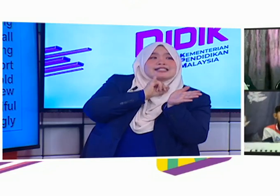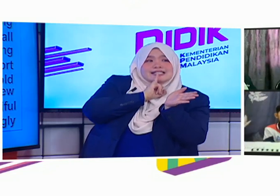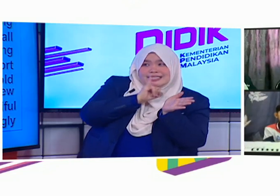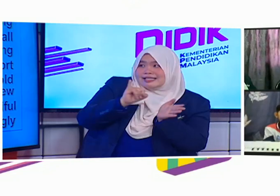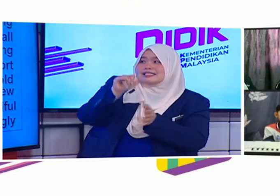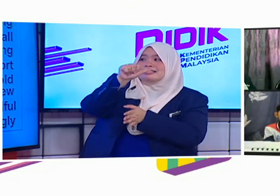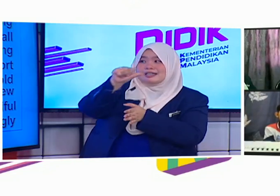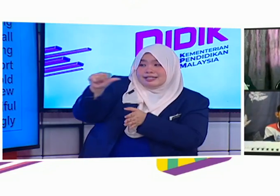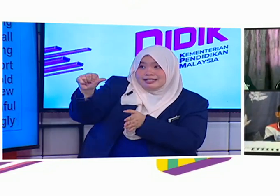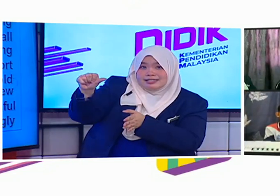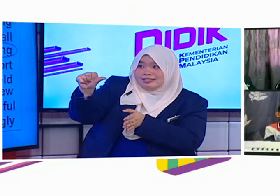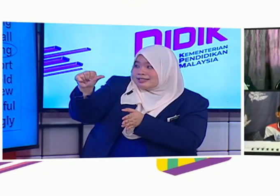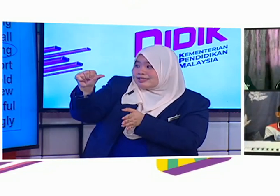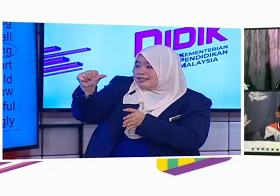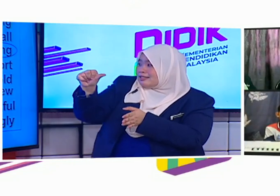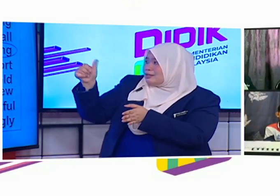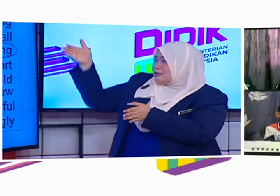This is a